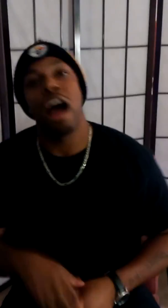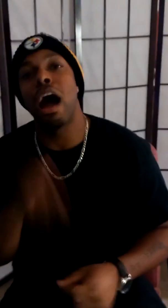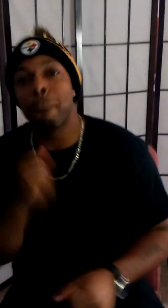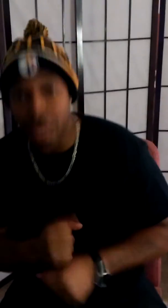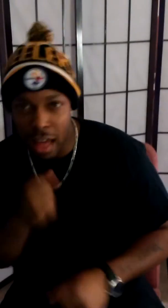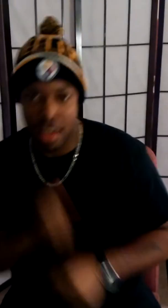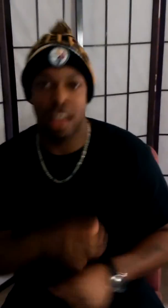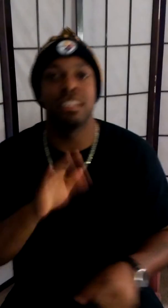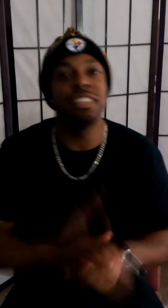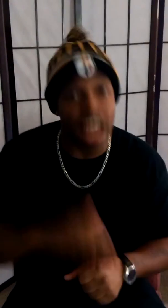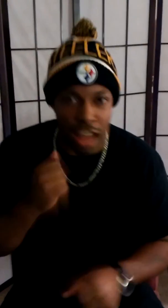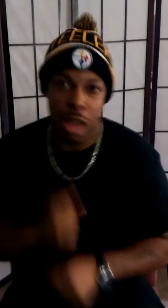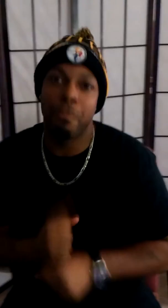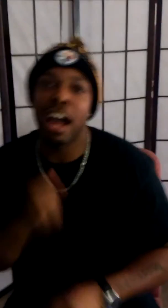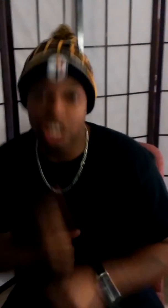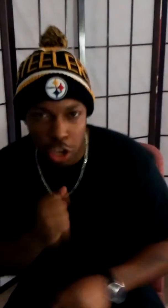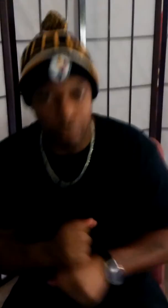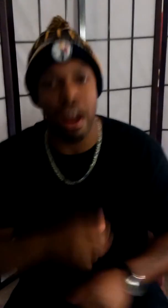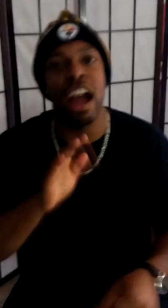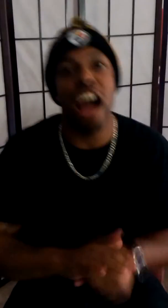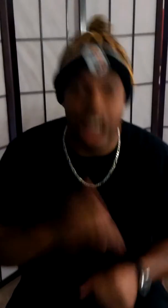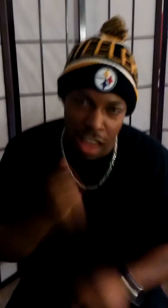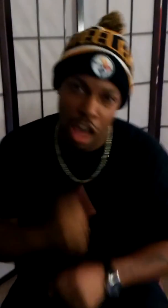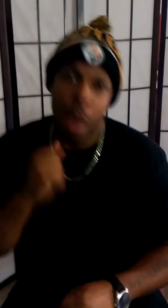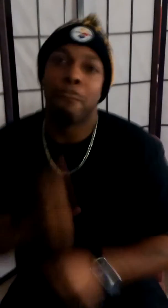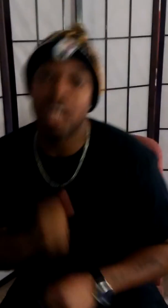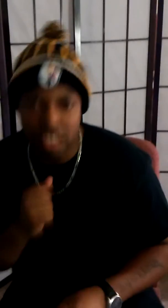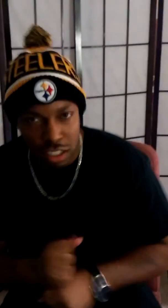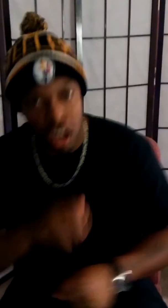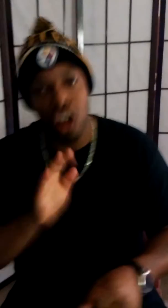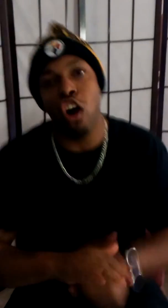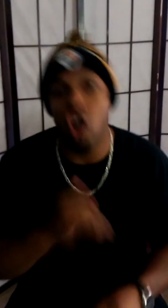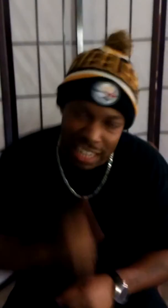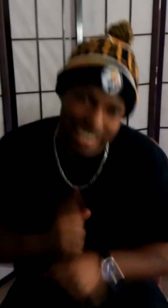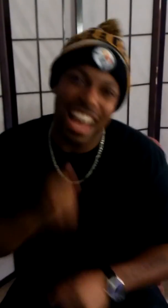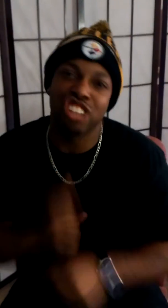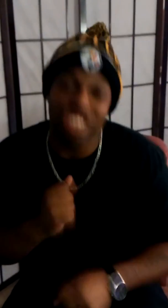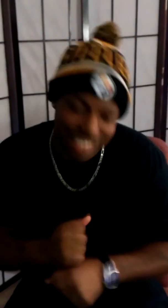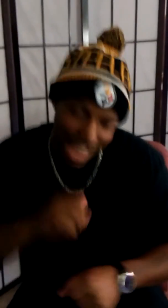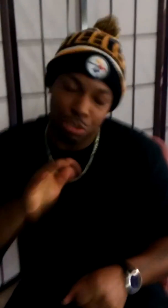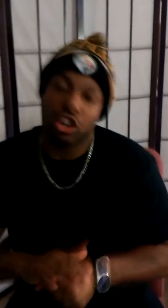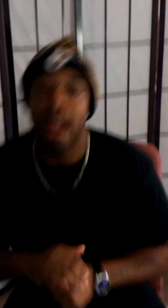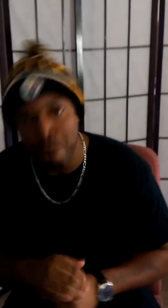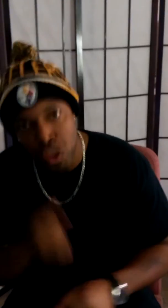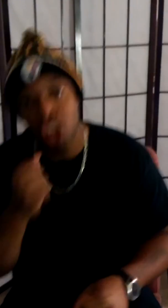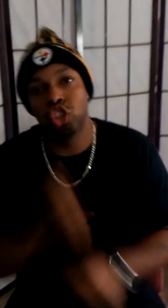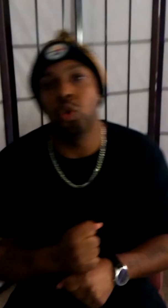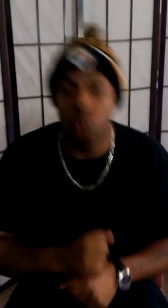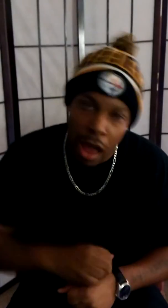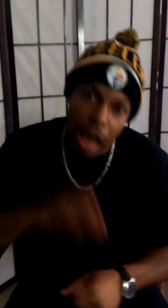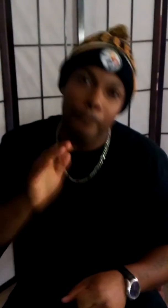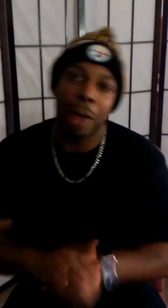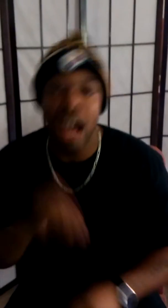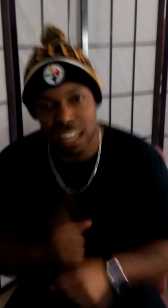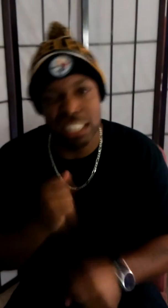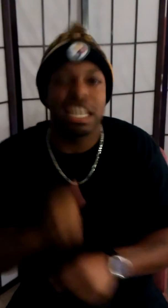I'm blocked, denied by your pride. I must have called a thousand times trying to